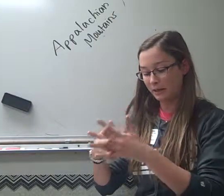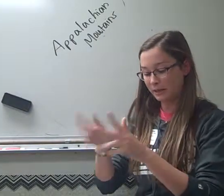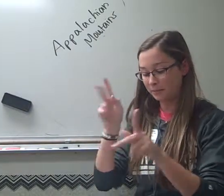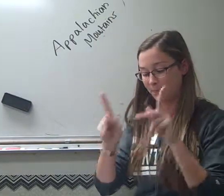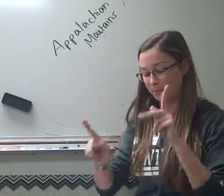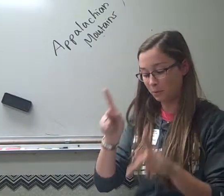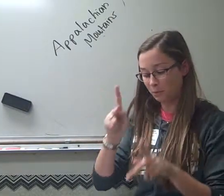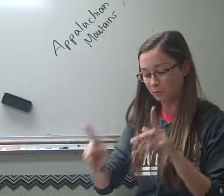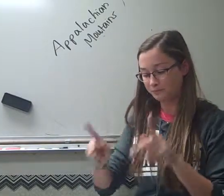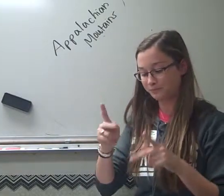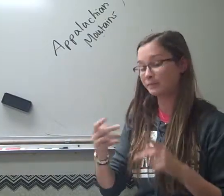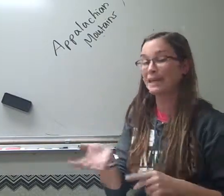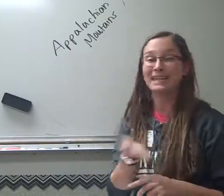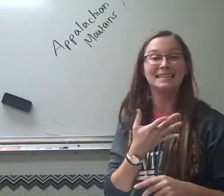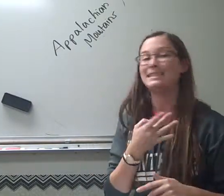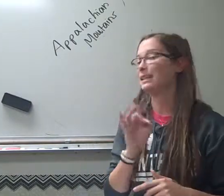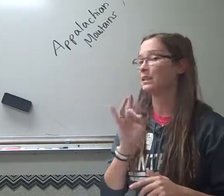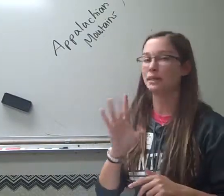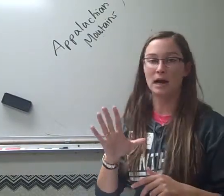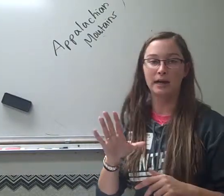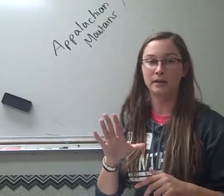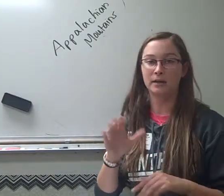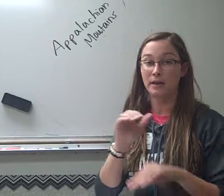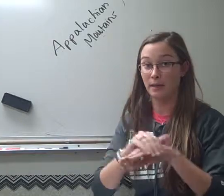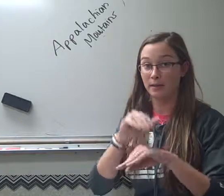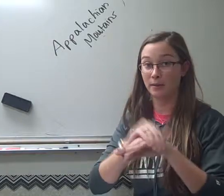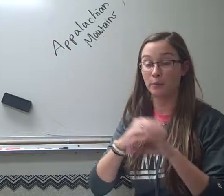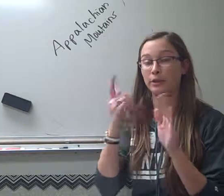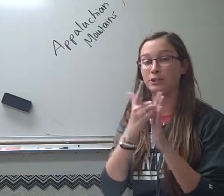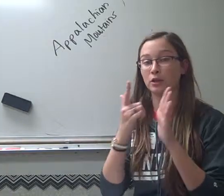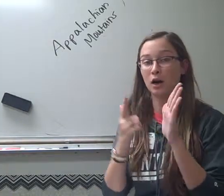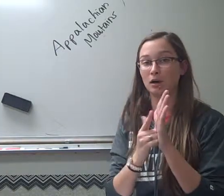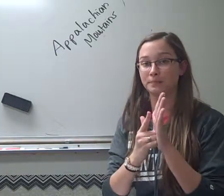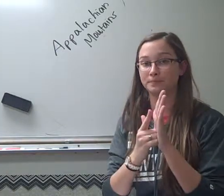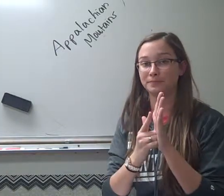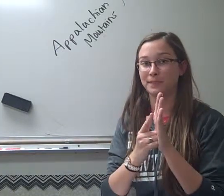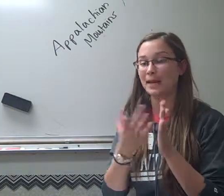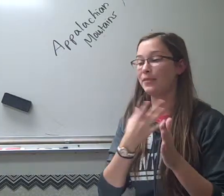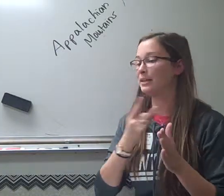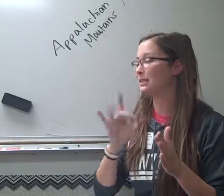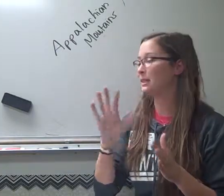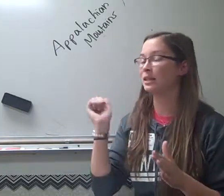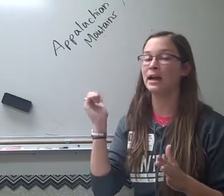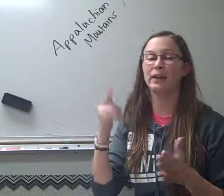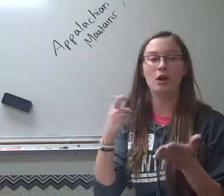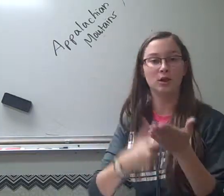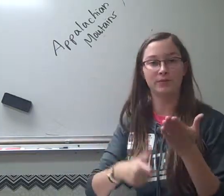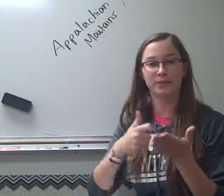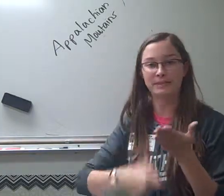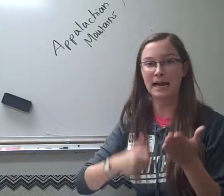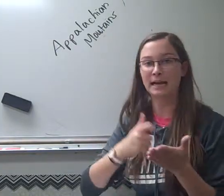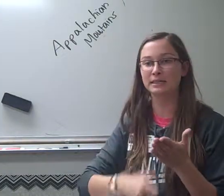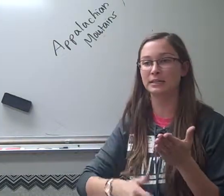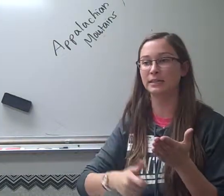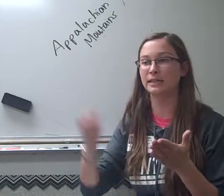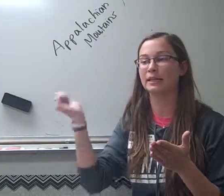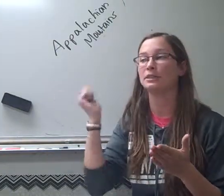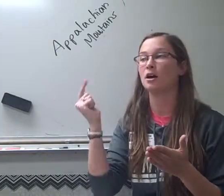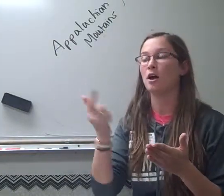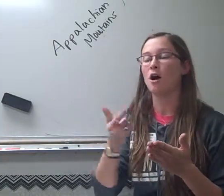American people didn't like the British law. They didn't like all of the taxes, all